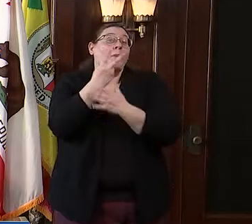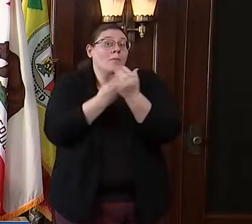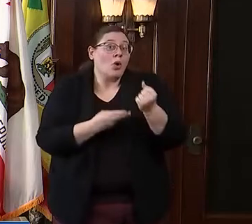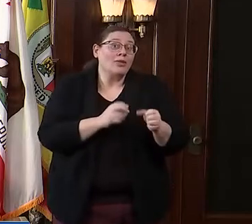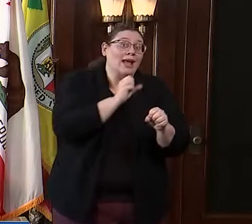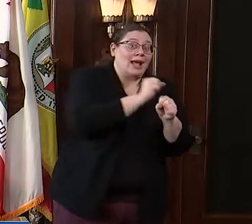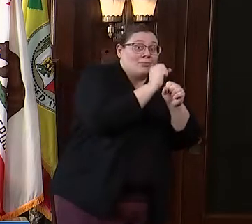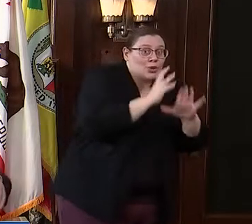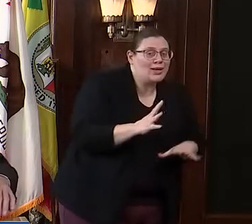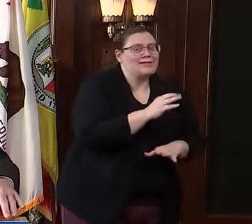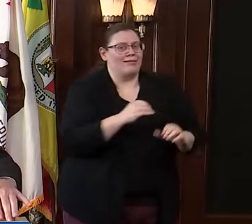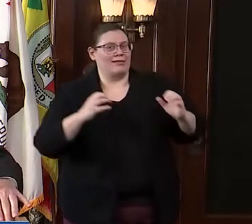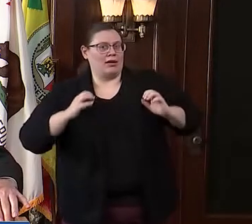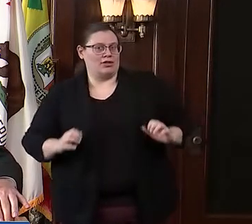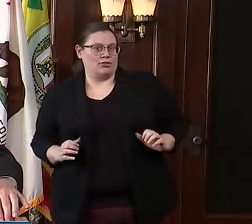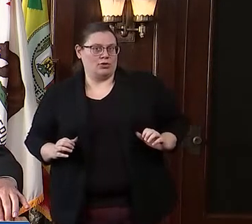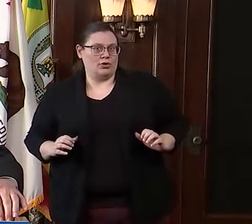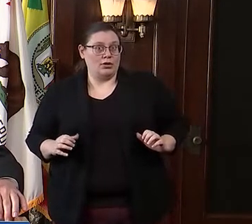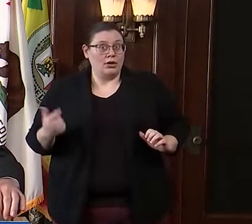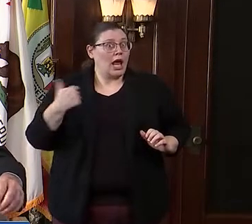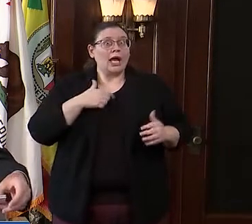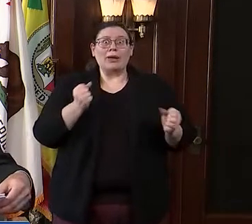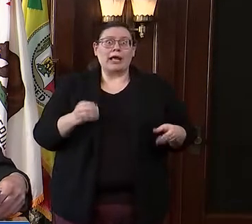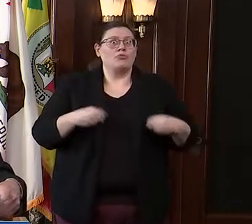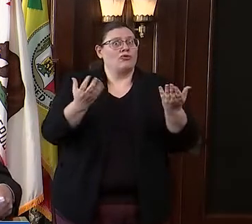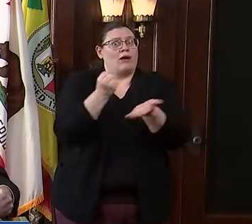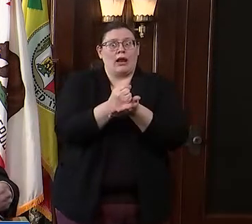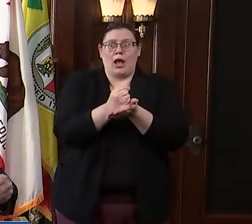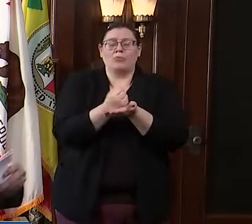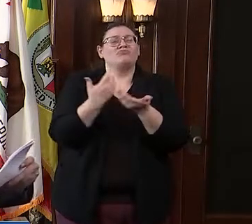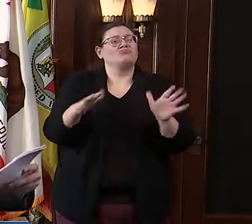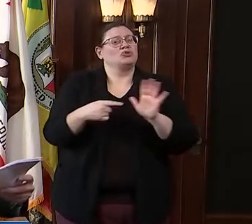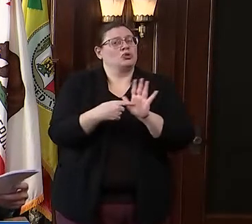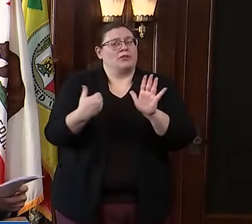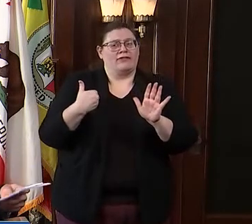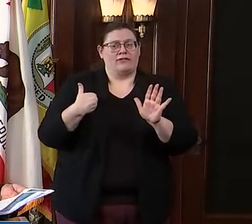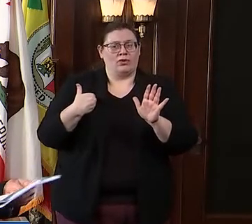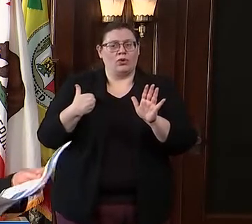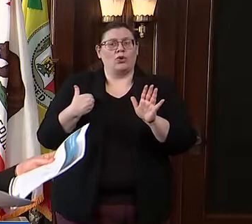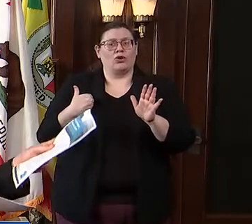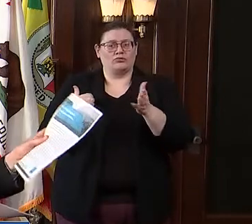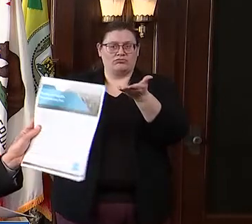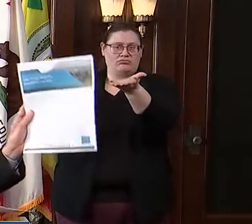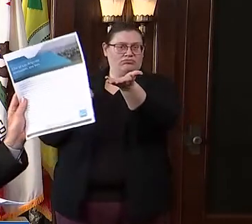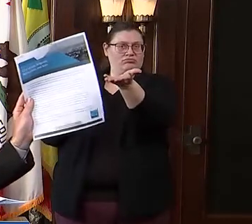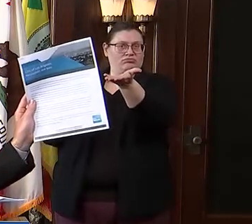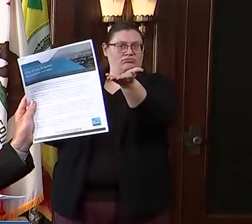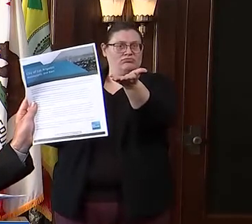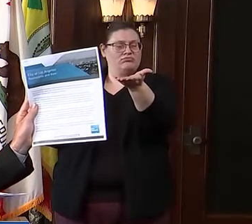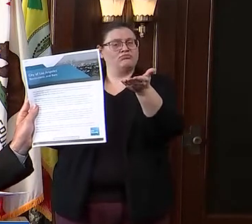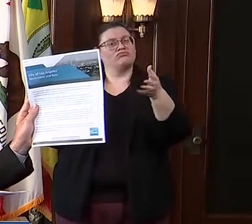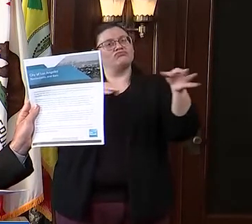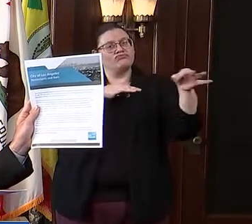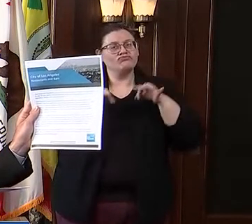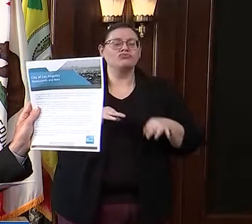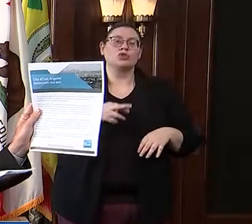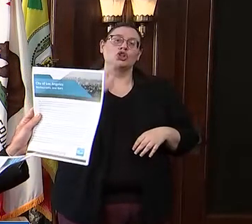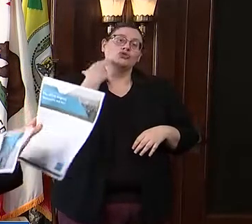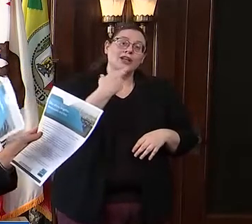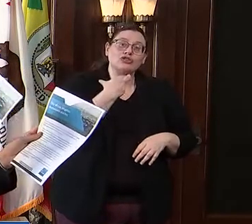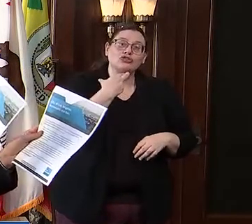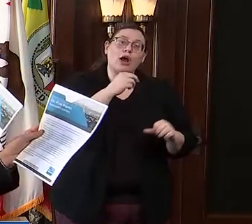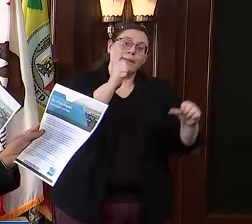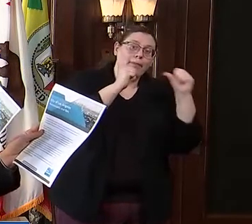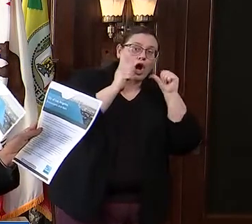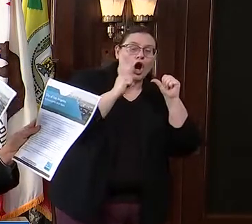employees. And we have a lot of help for you. As I shared before, and now we've detailed more for restaurants and bars, for some